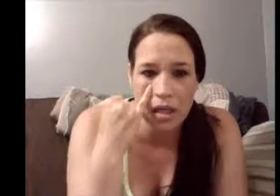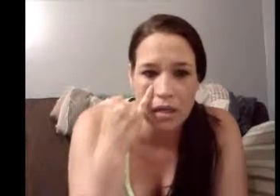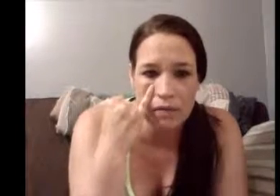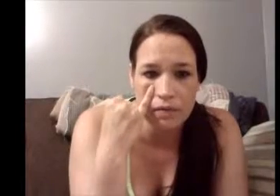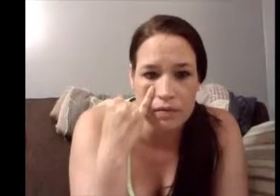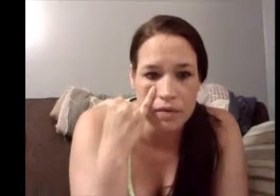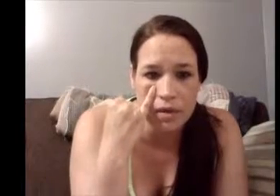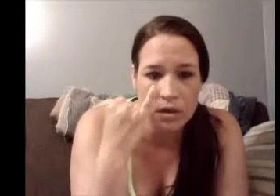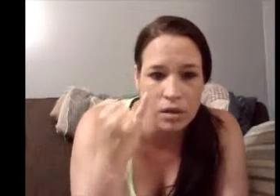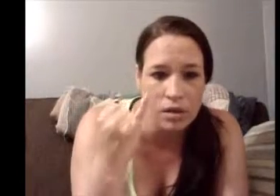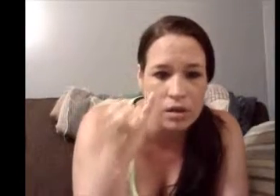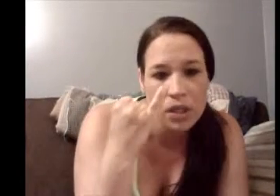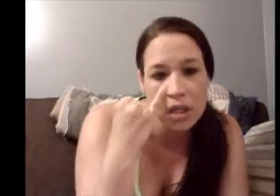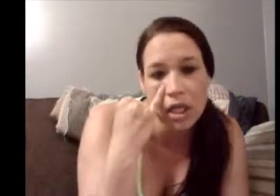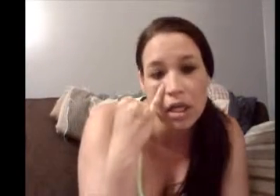If.